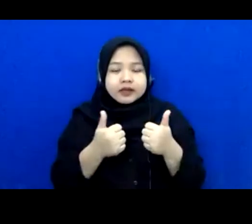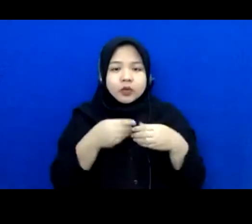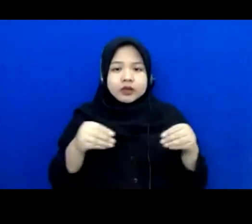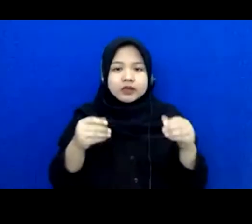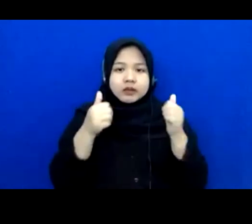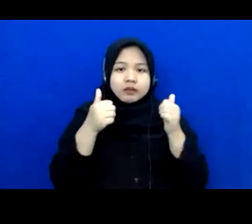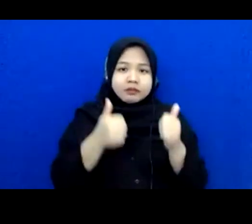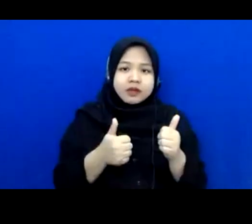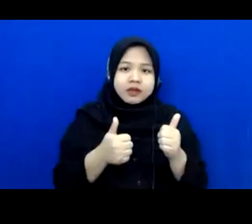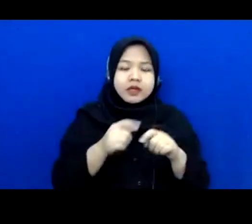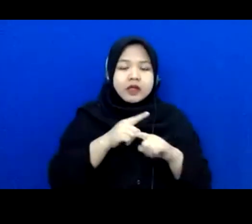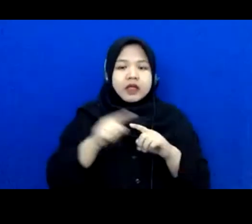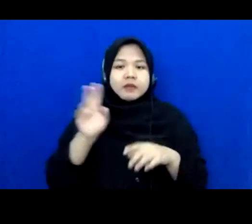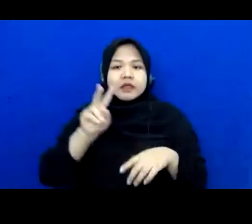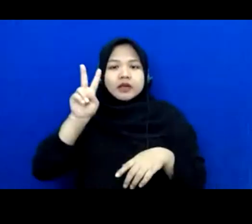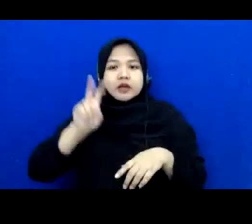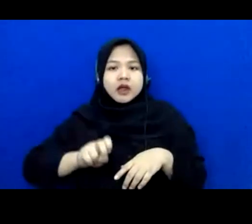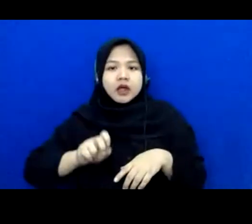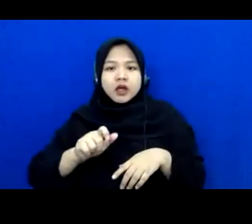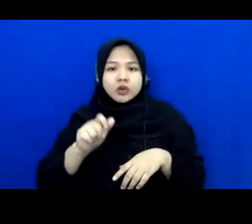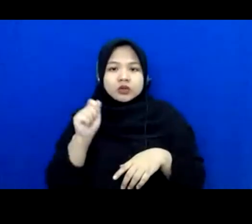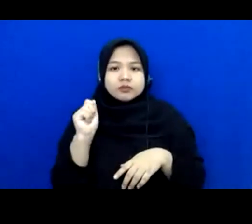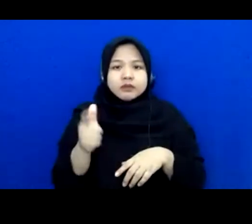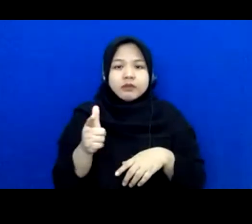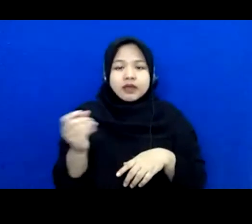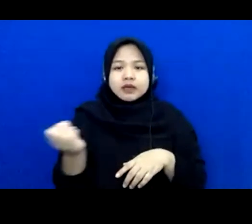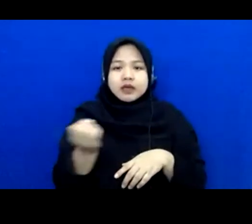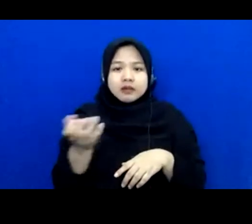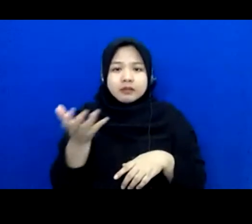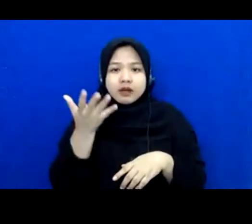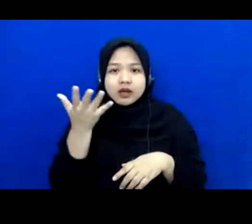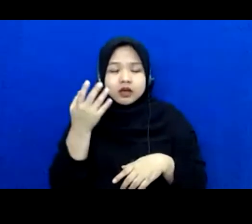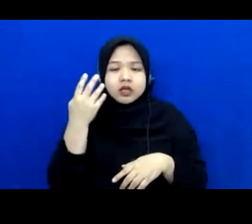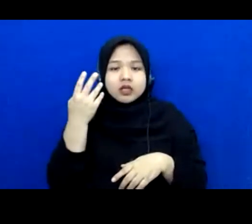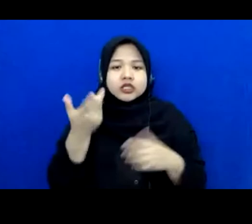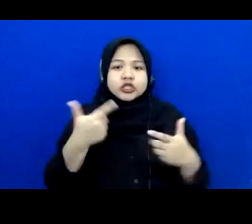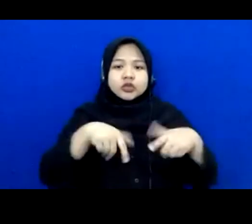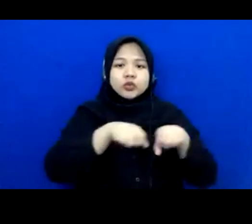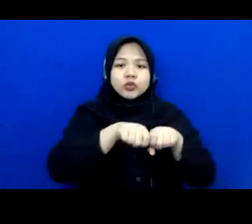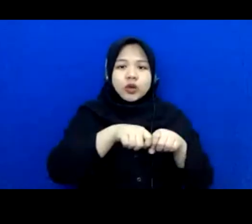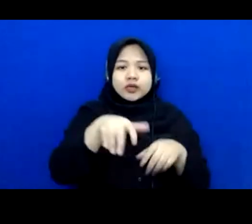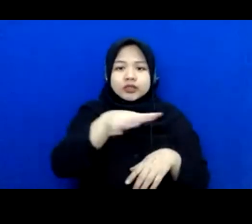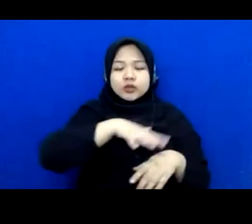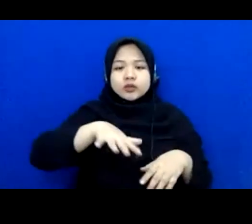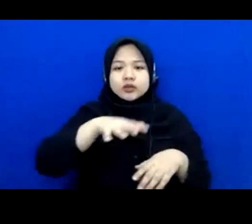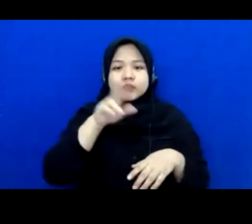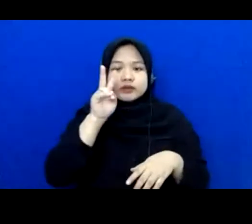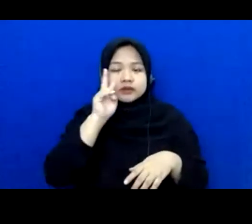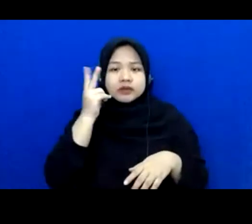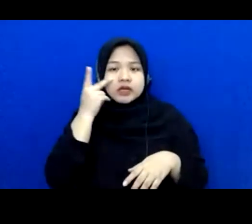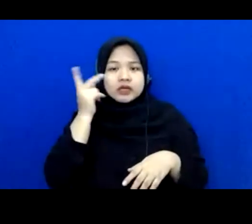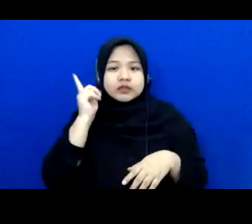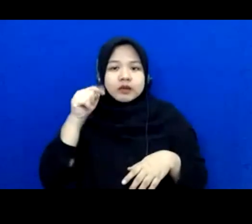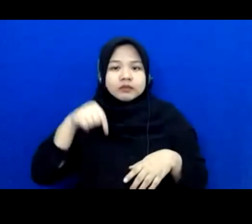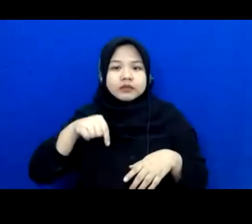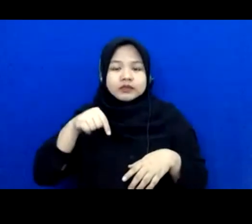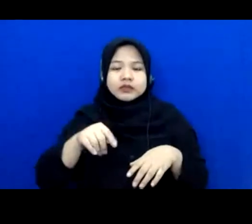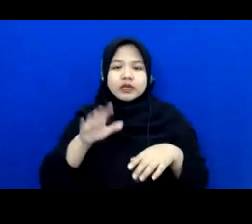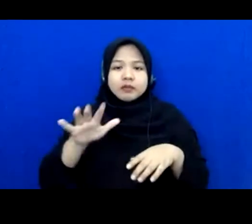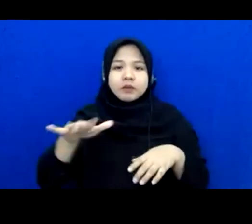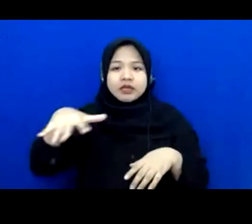of Hanoi and into other parts of Vietnam, as well as into the broader Asia region shortly.